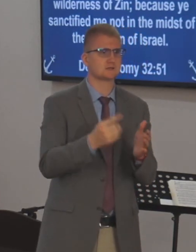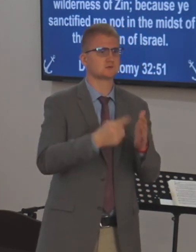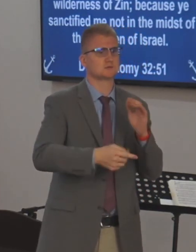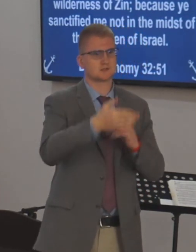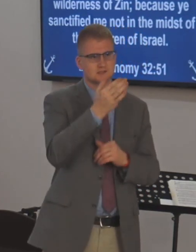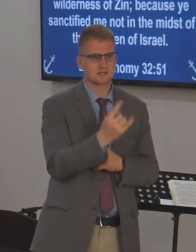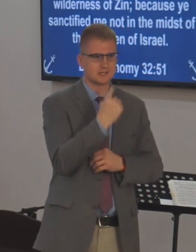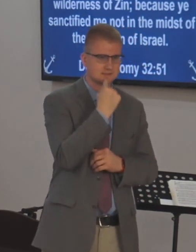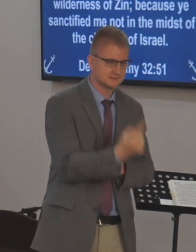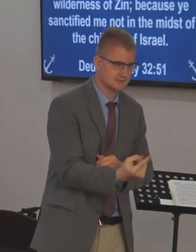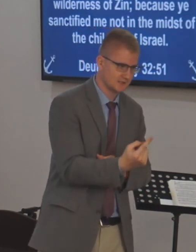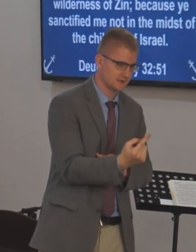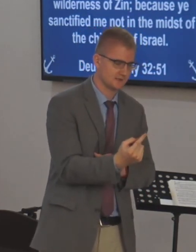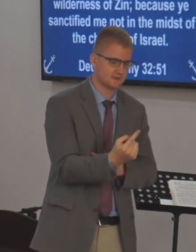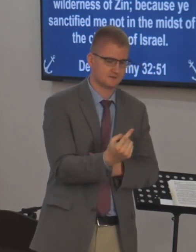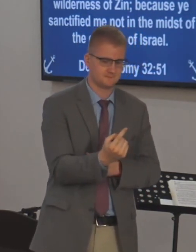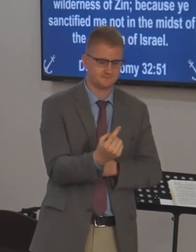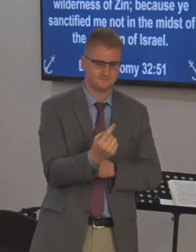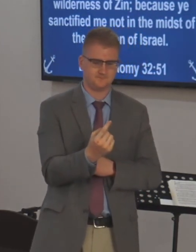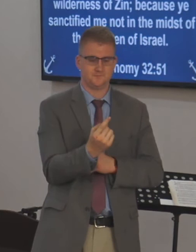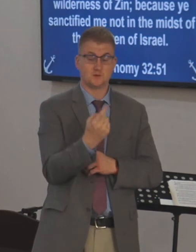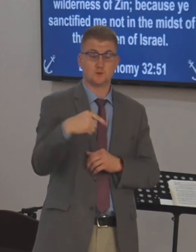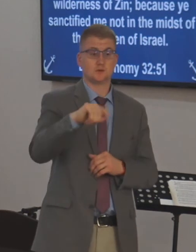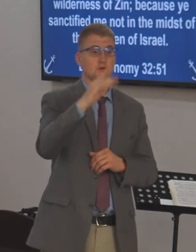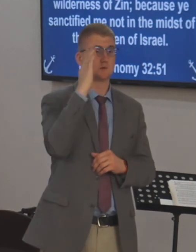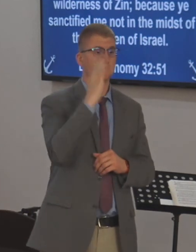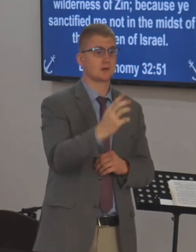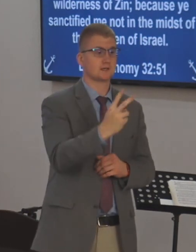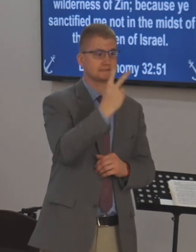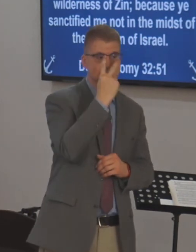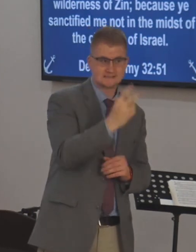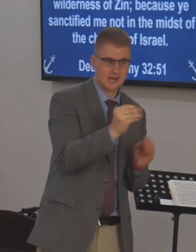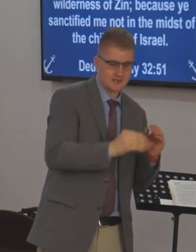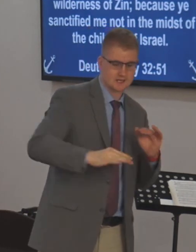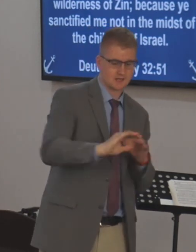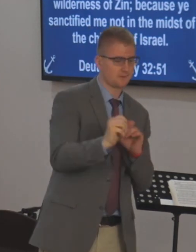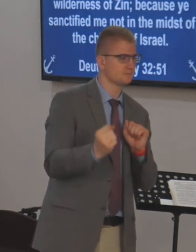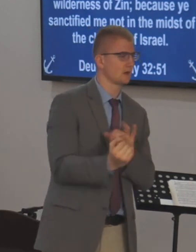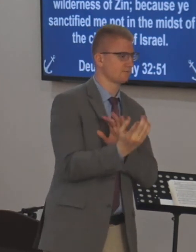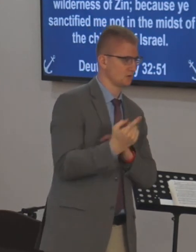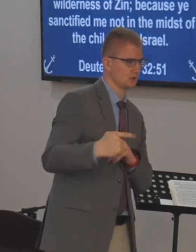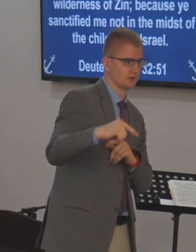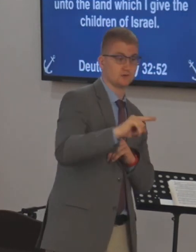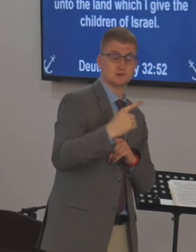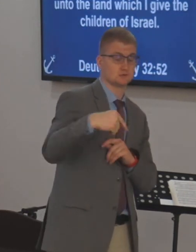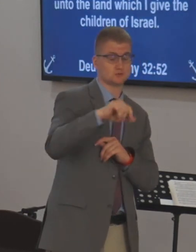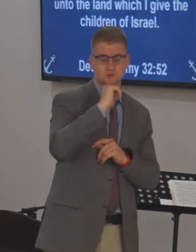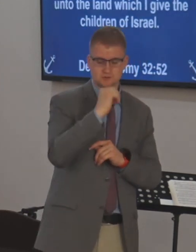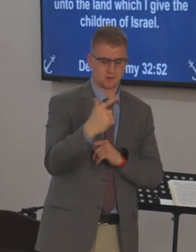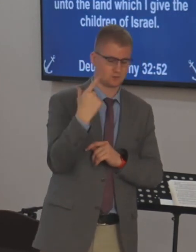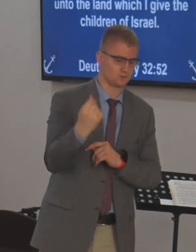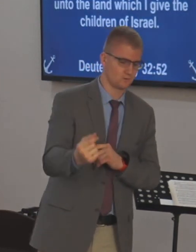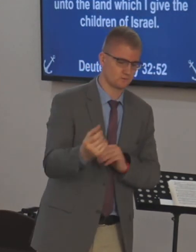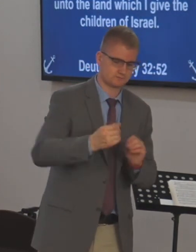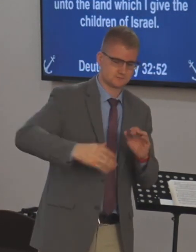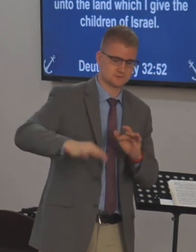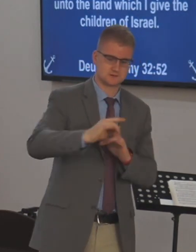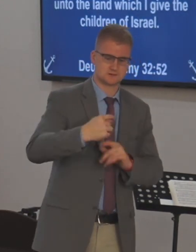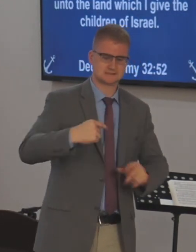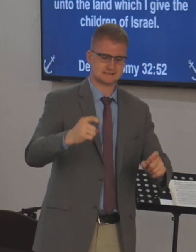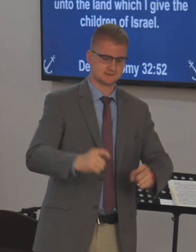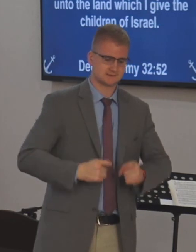into the land. You shall see the land before thee, but thou shalt not go thither unto the land which I